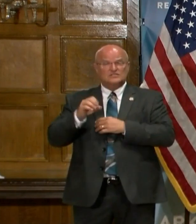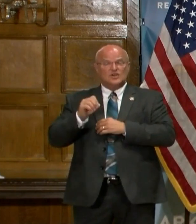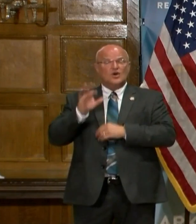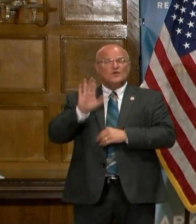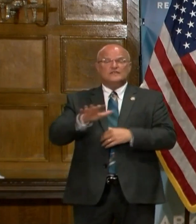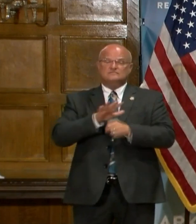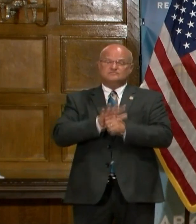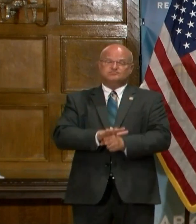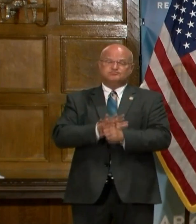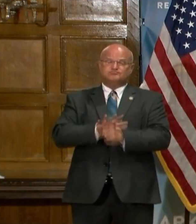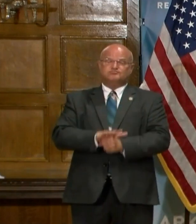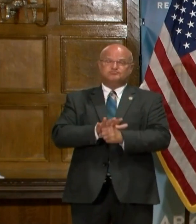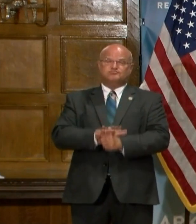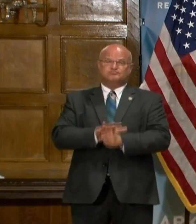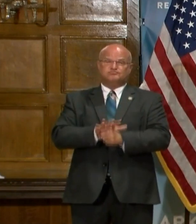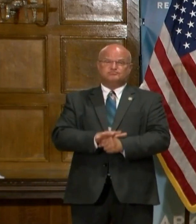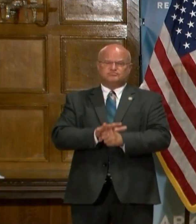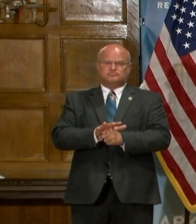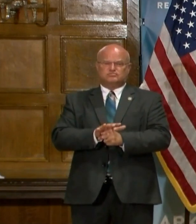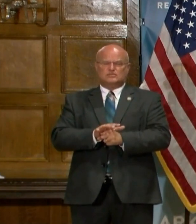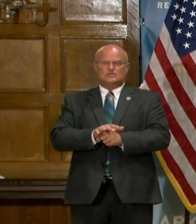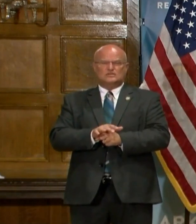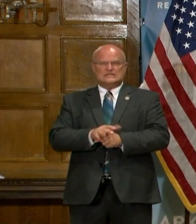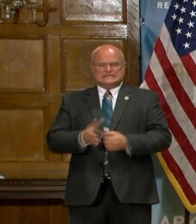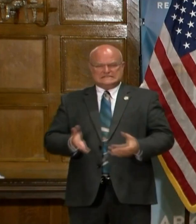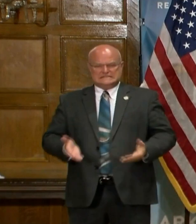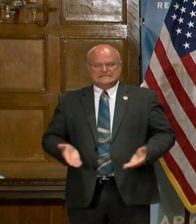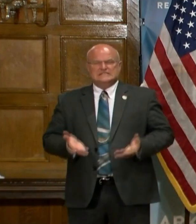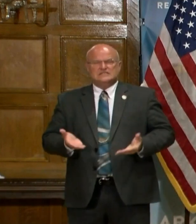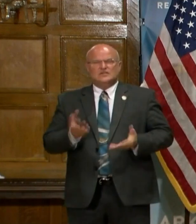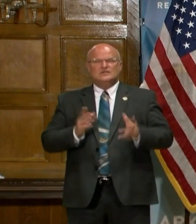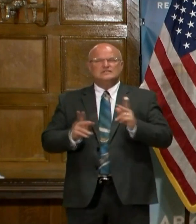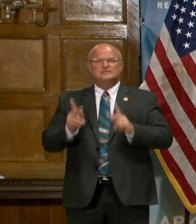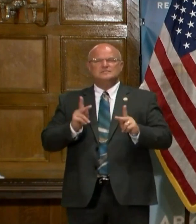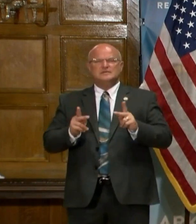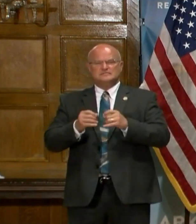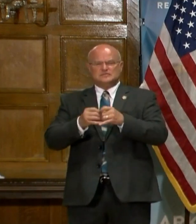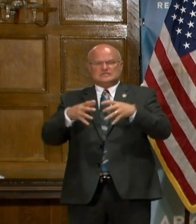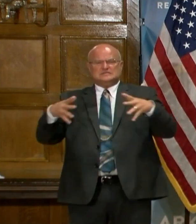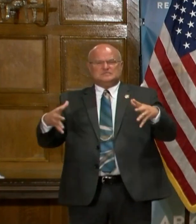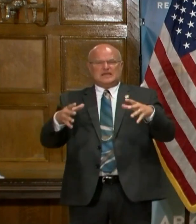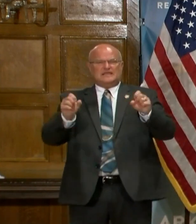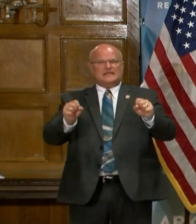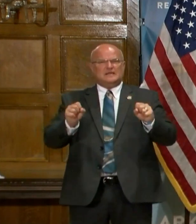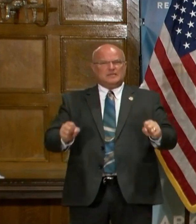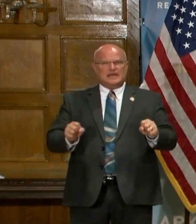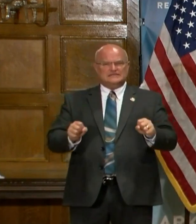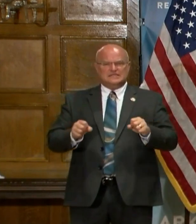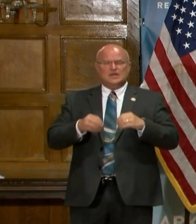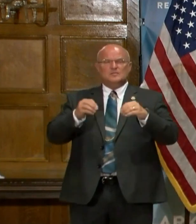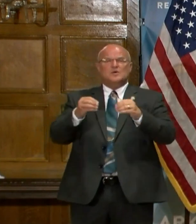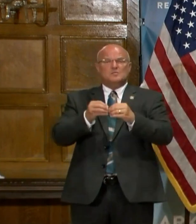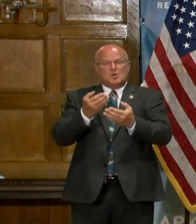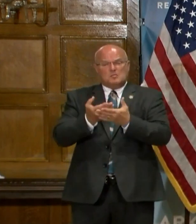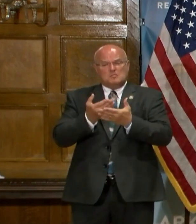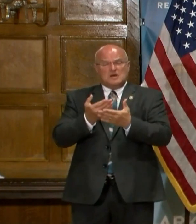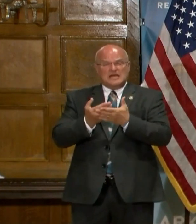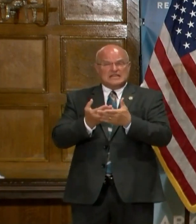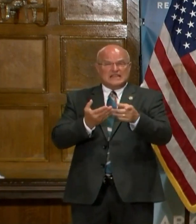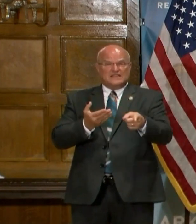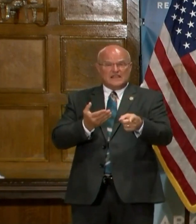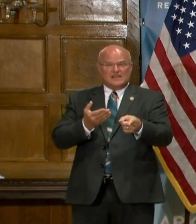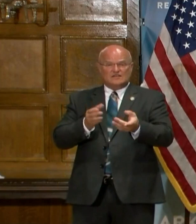they're stressed. How do you encourage those to expand their capacity, to put more money at